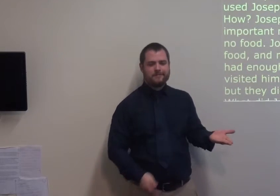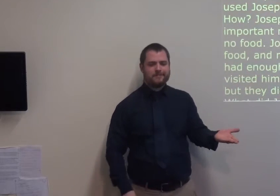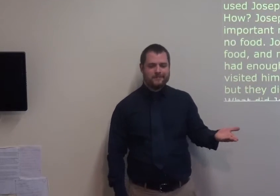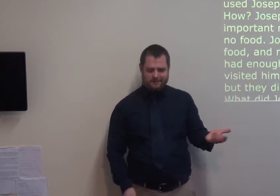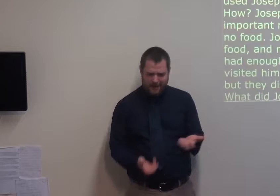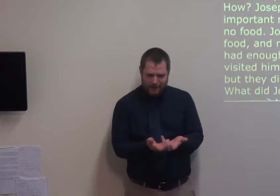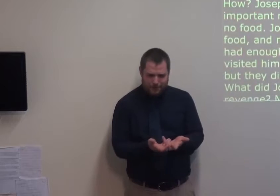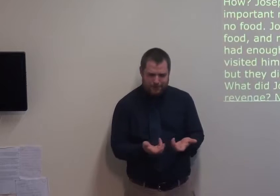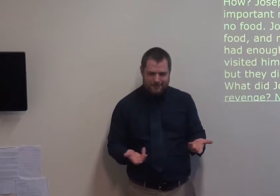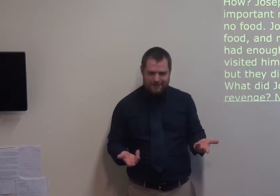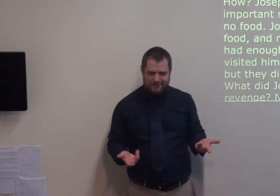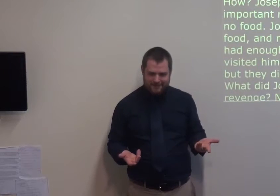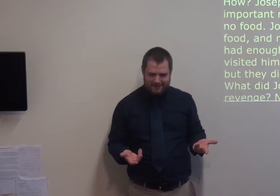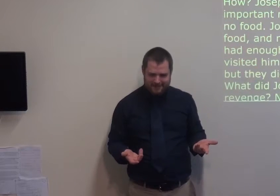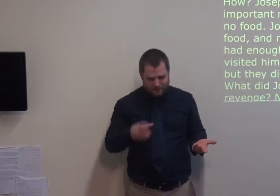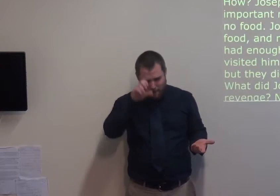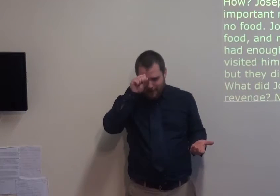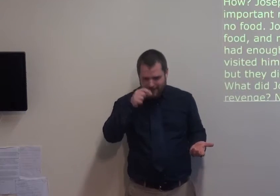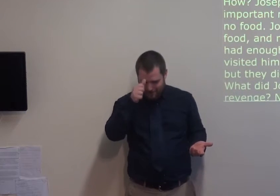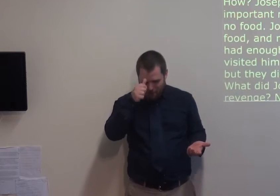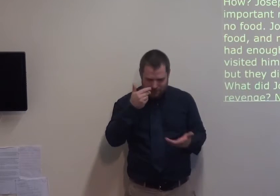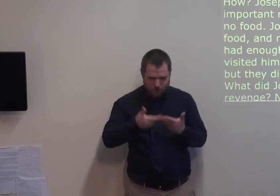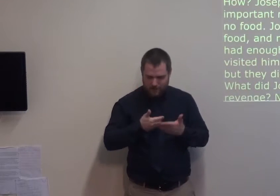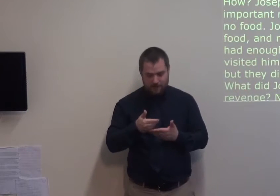How? Joseph became an important man.